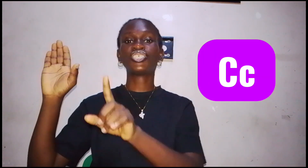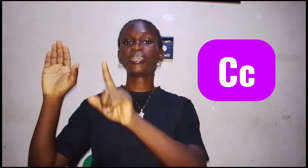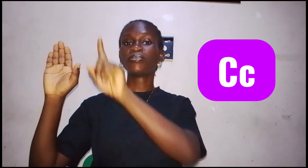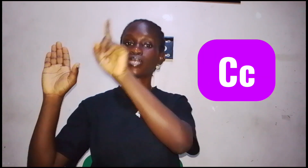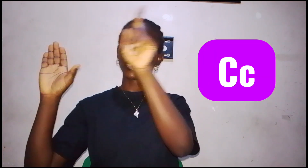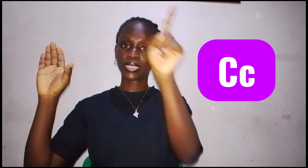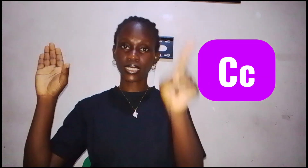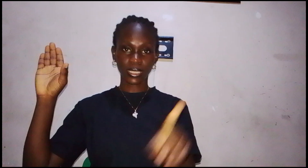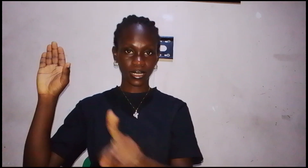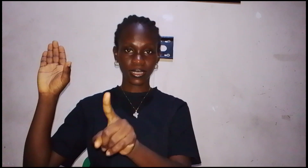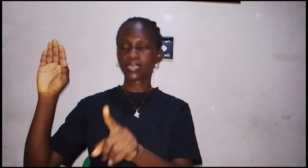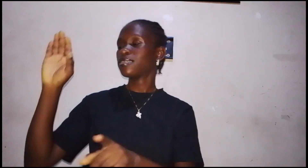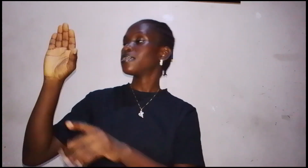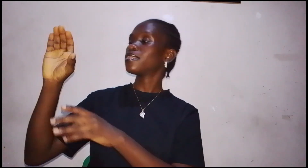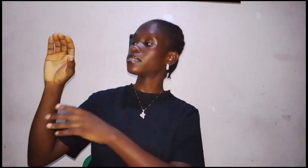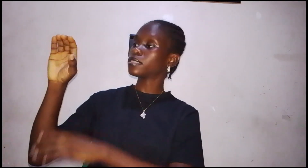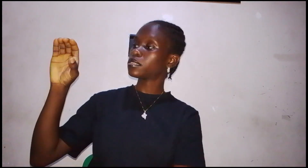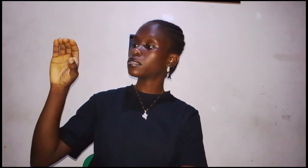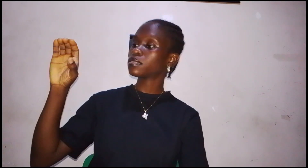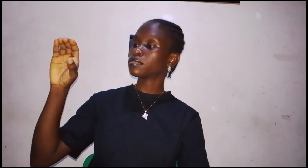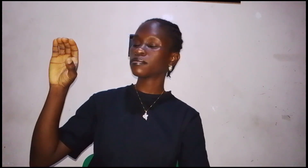the shape C like this.